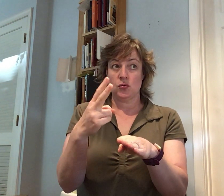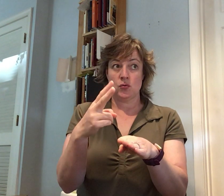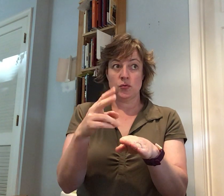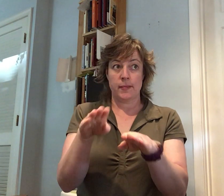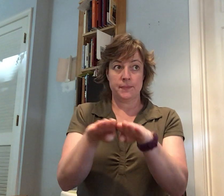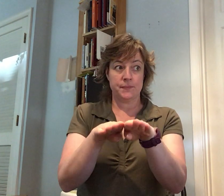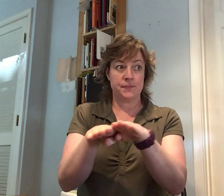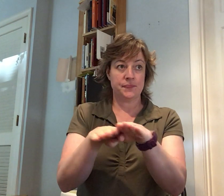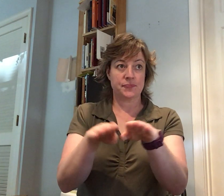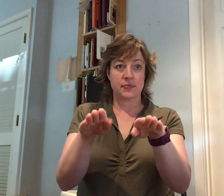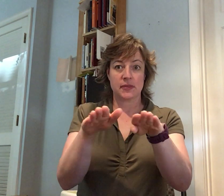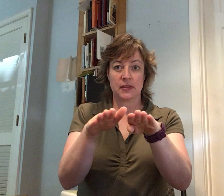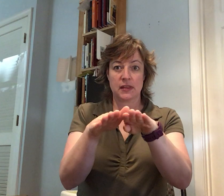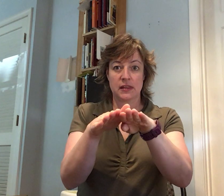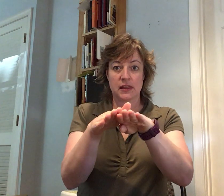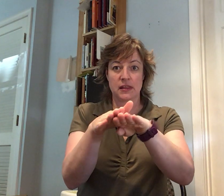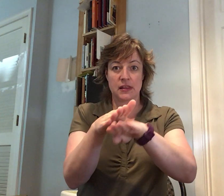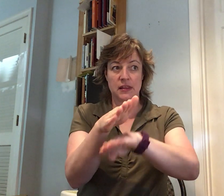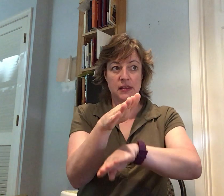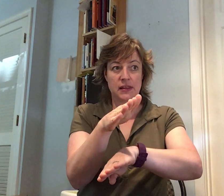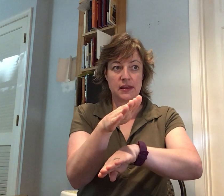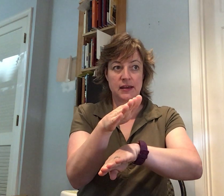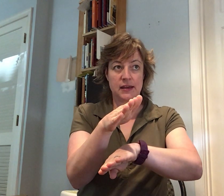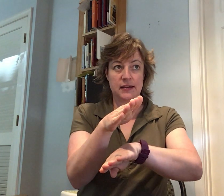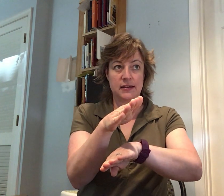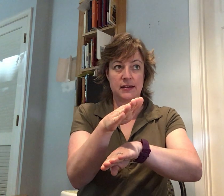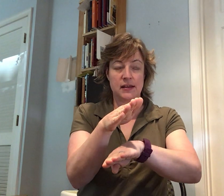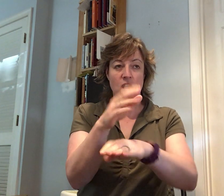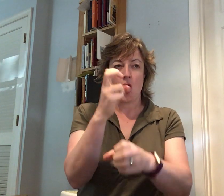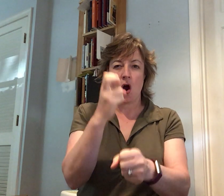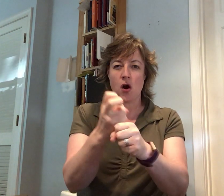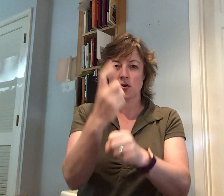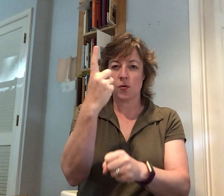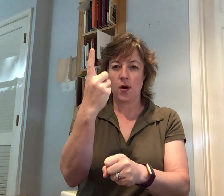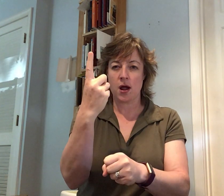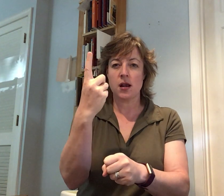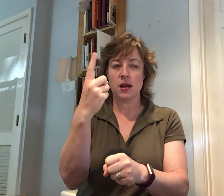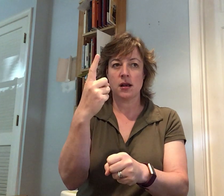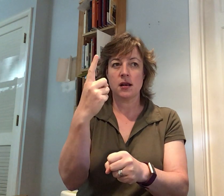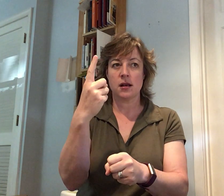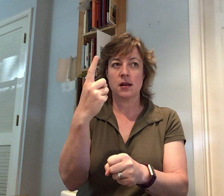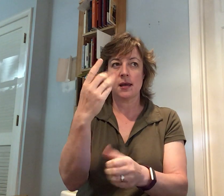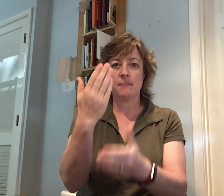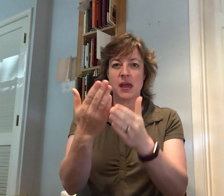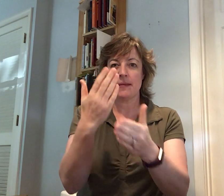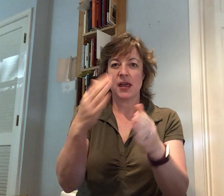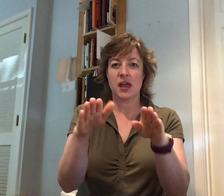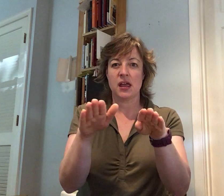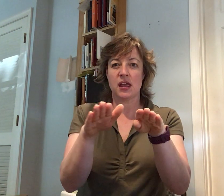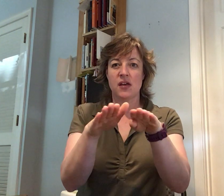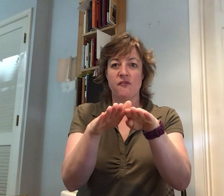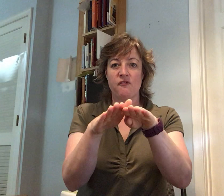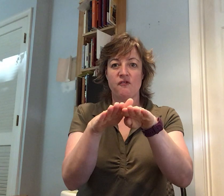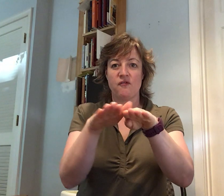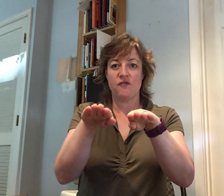different densities meet, the dense oceanic plate may become subducted beneath the less